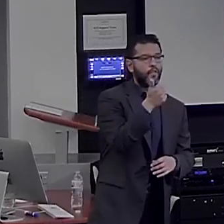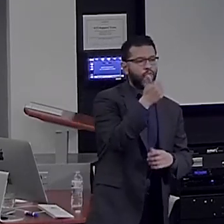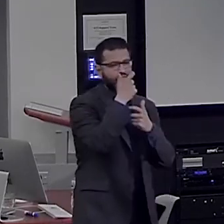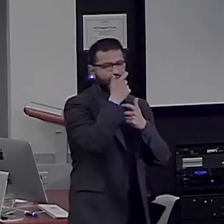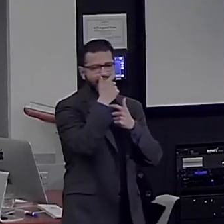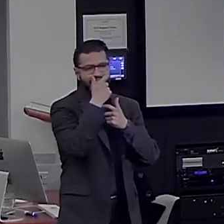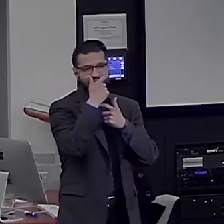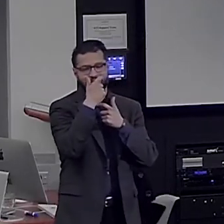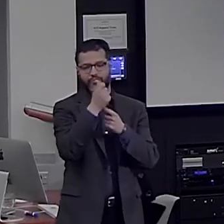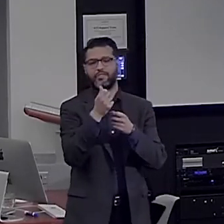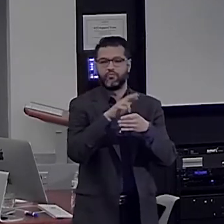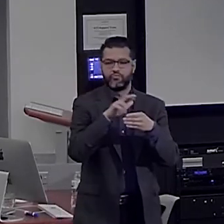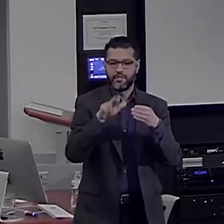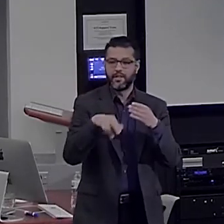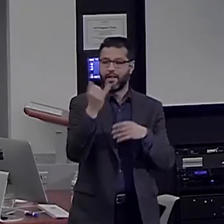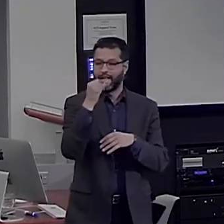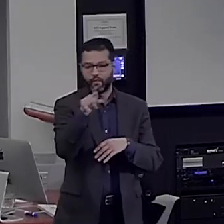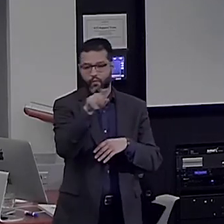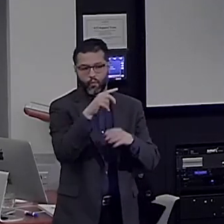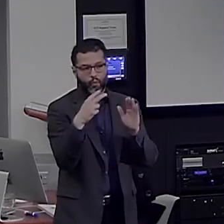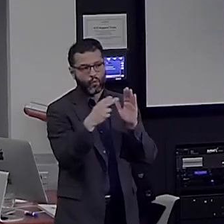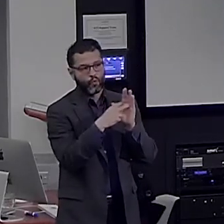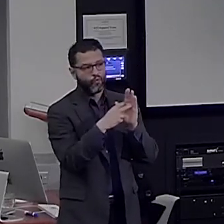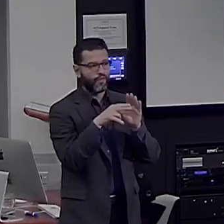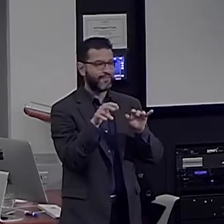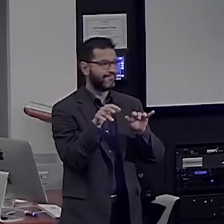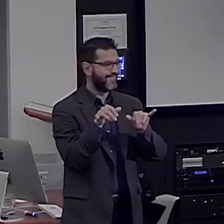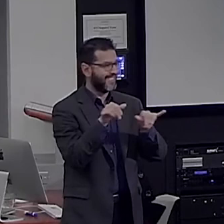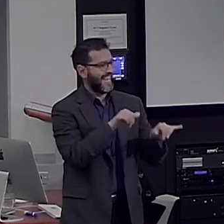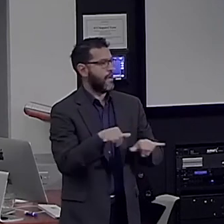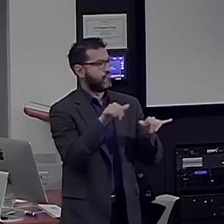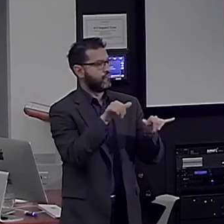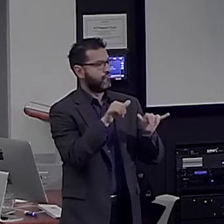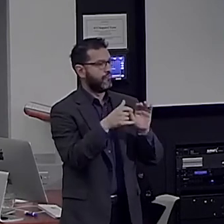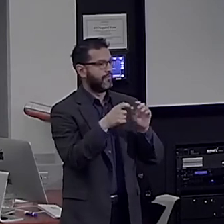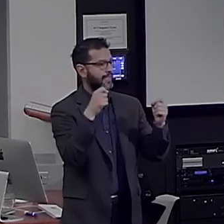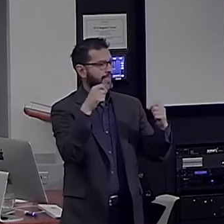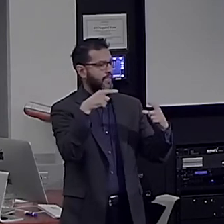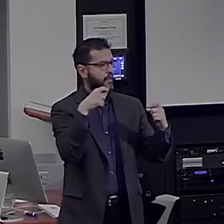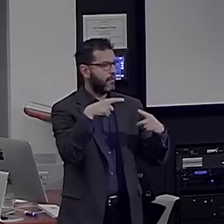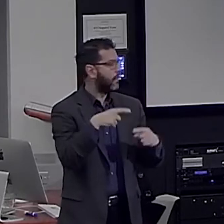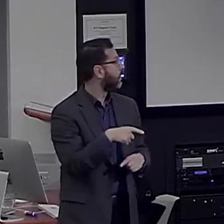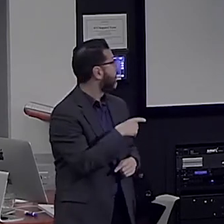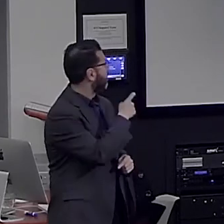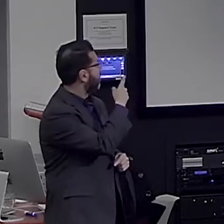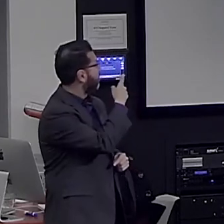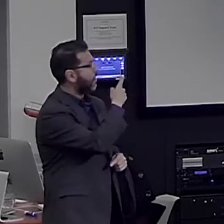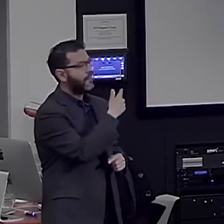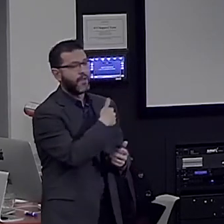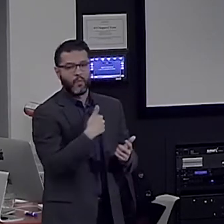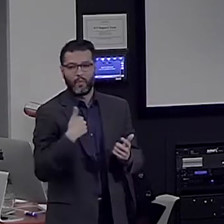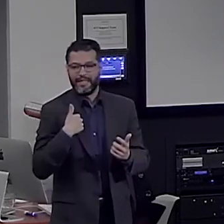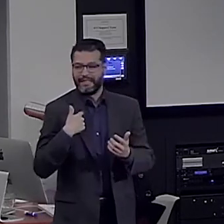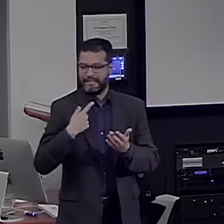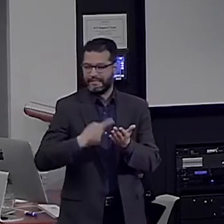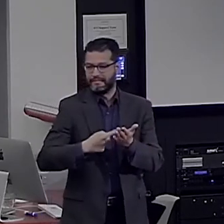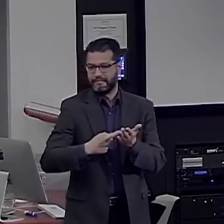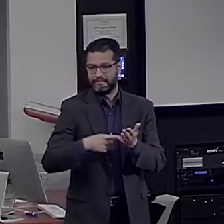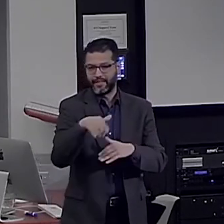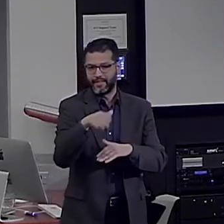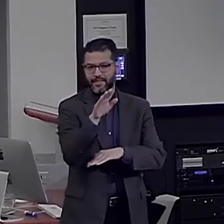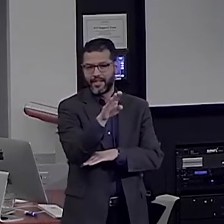if you look at the standard signal now we talked about this this afternoon